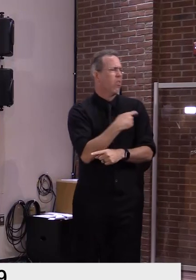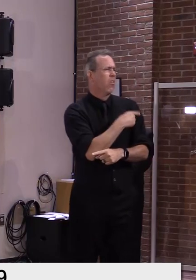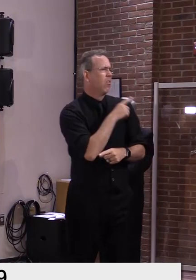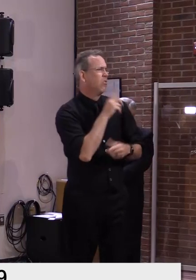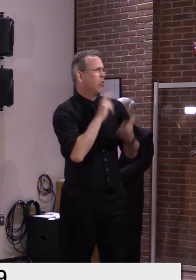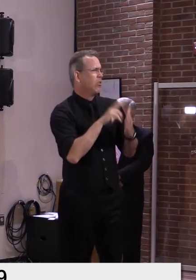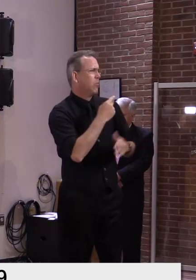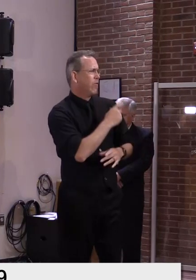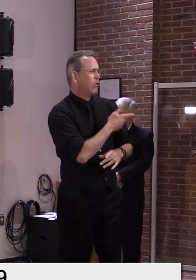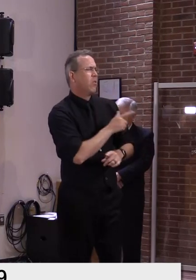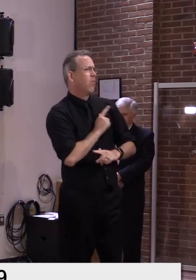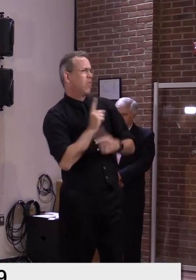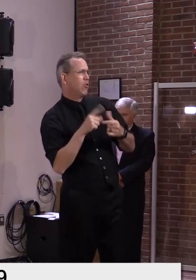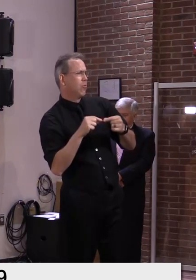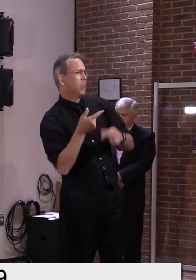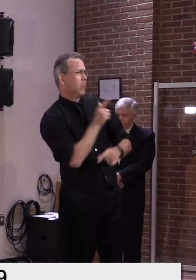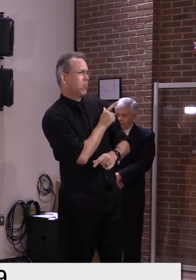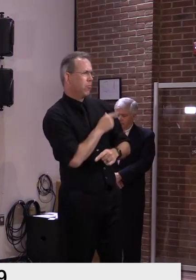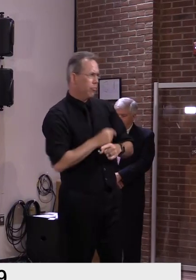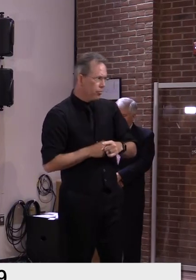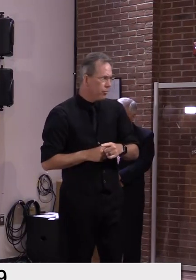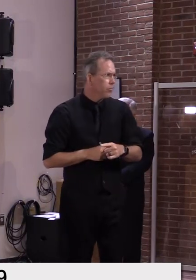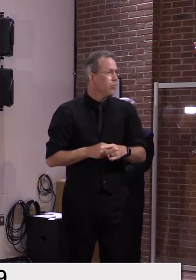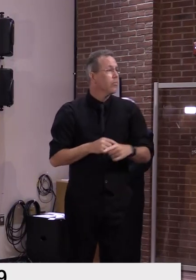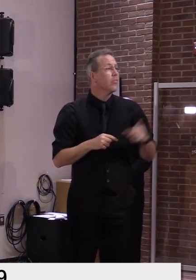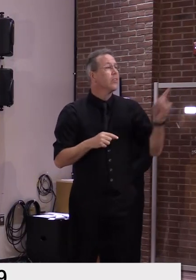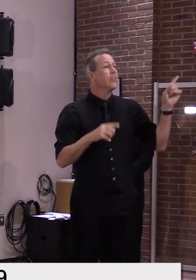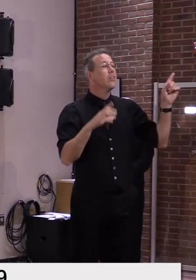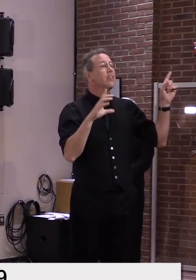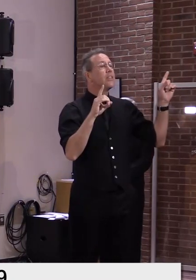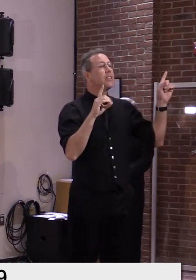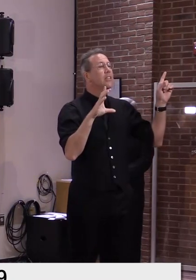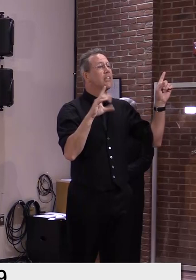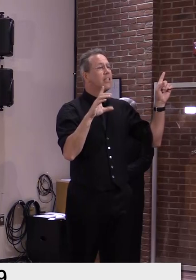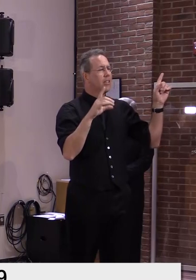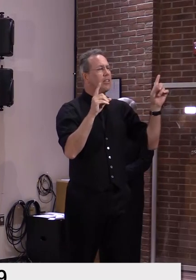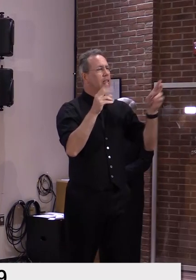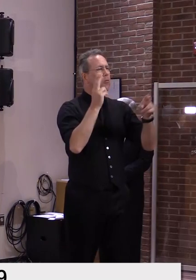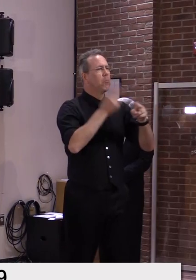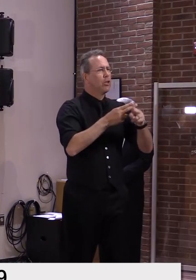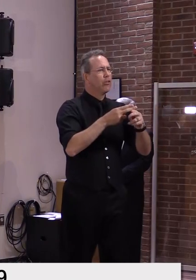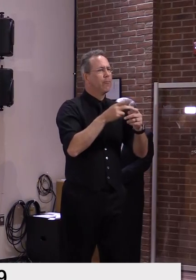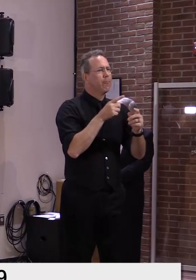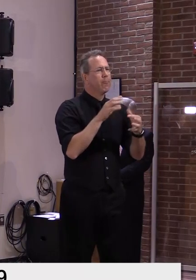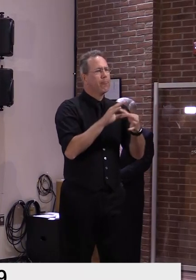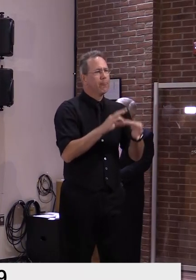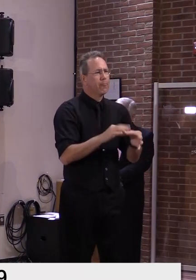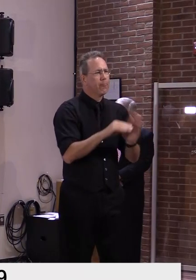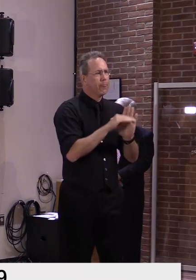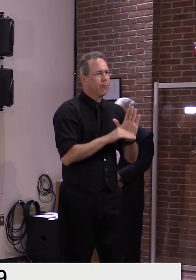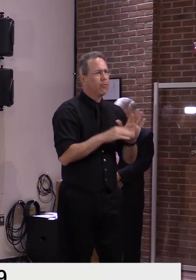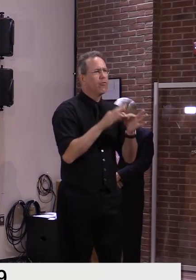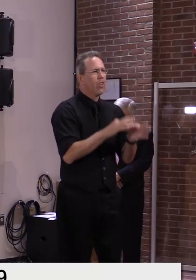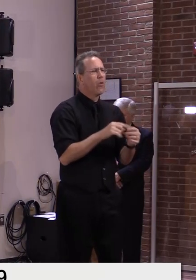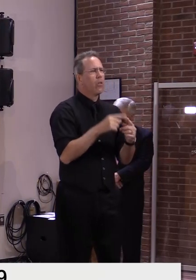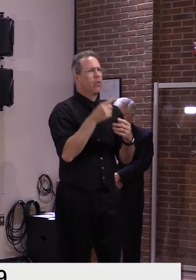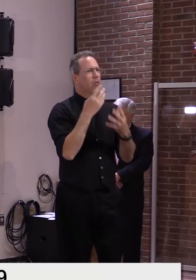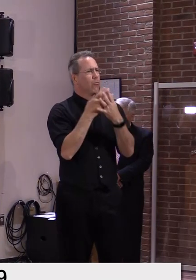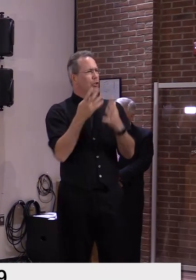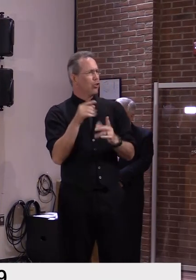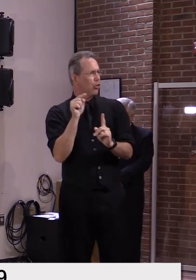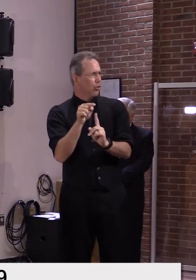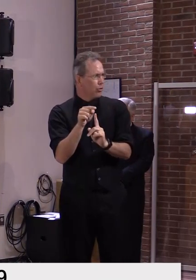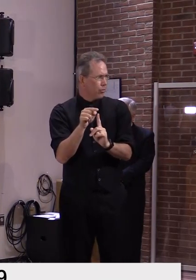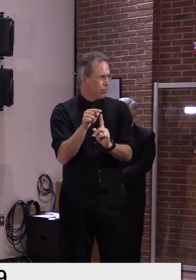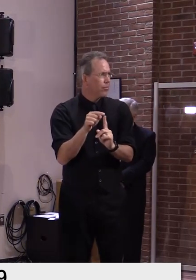has put guidelines out in terms of certain situations and our offender population being one of them.